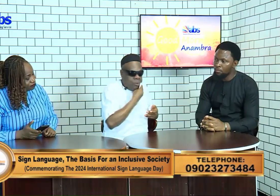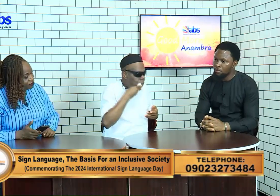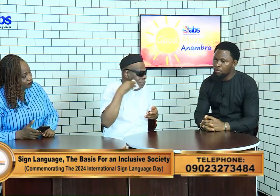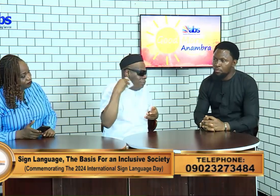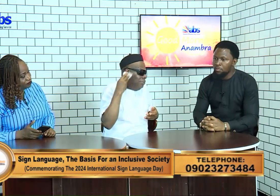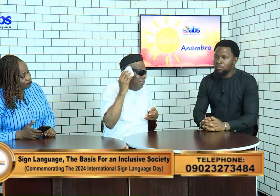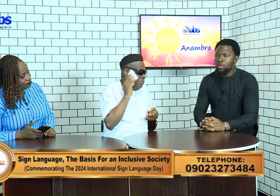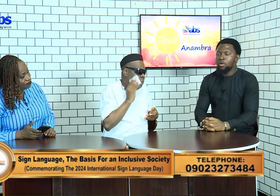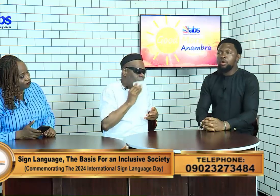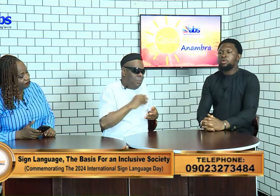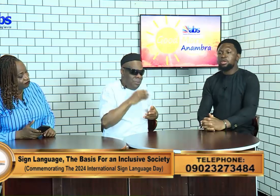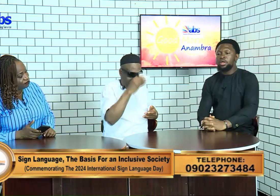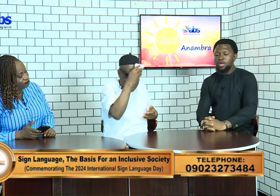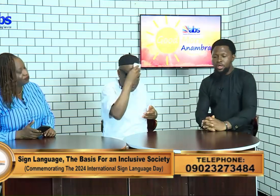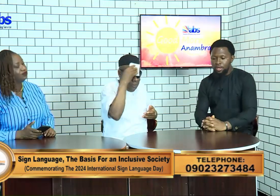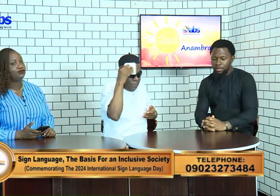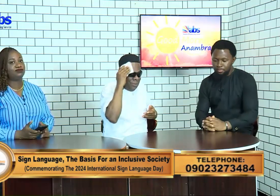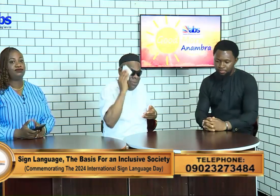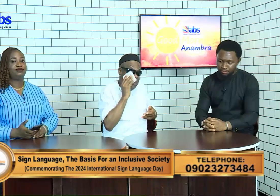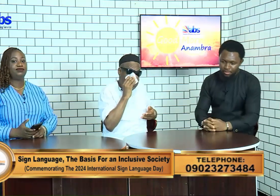people? Okay.